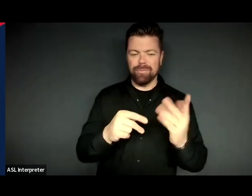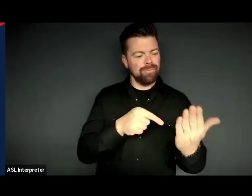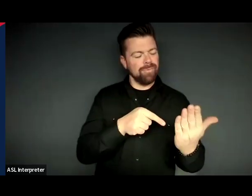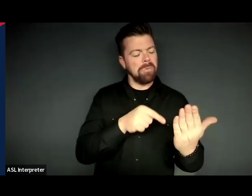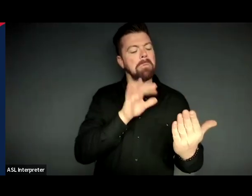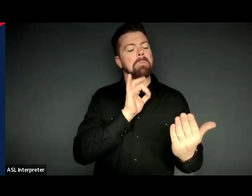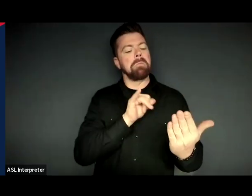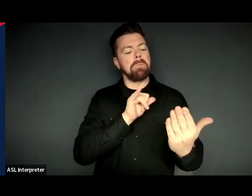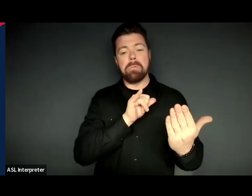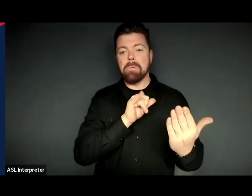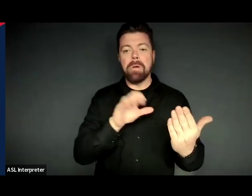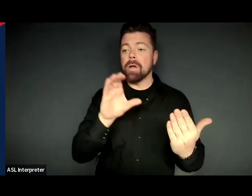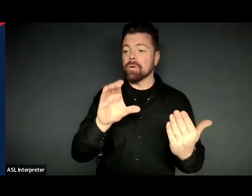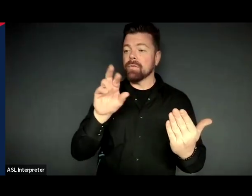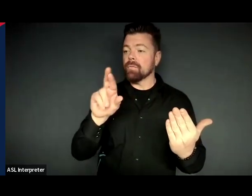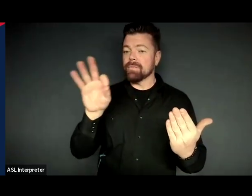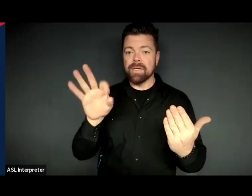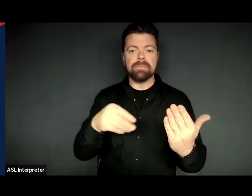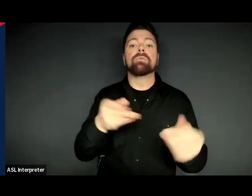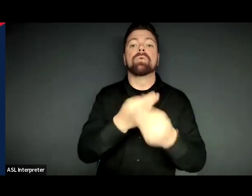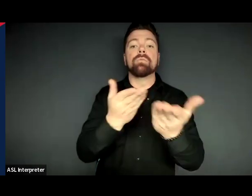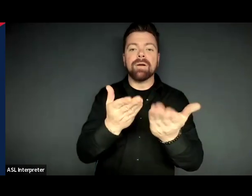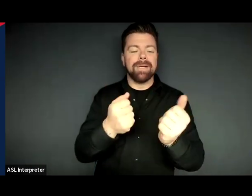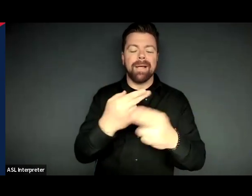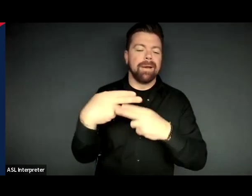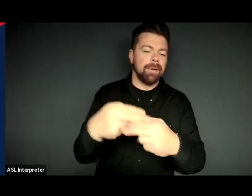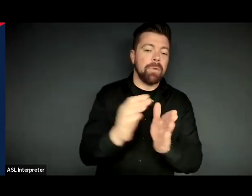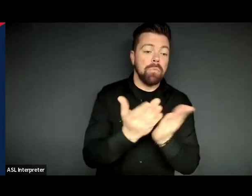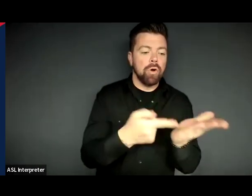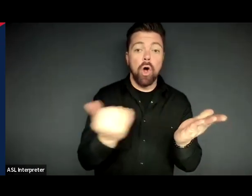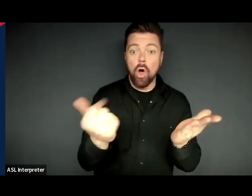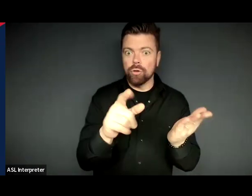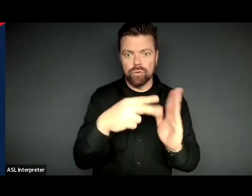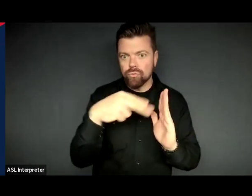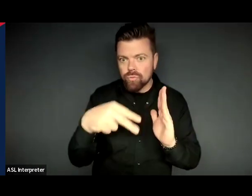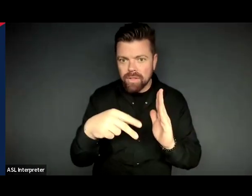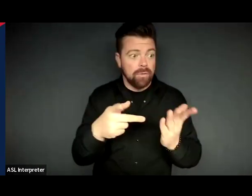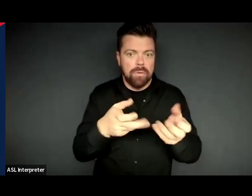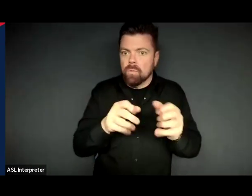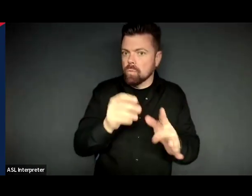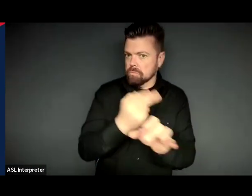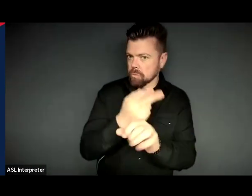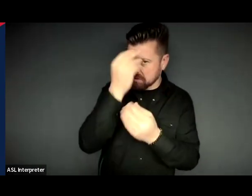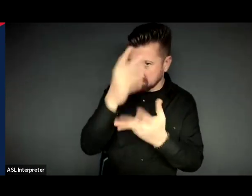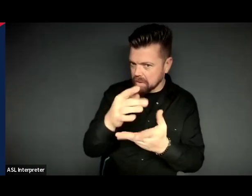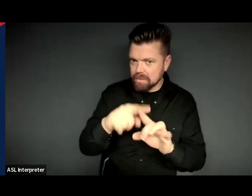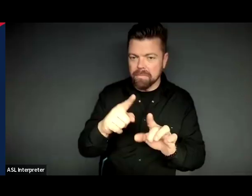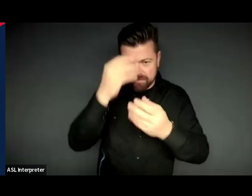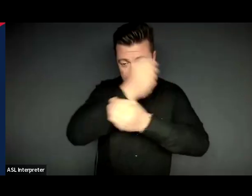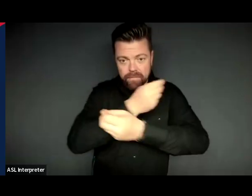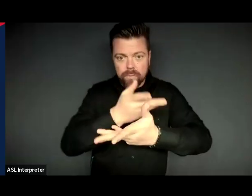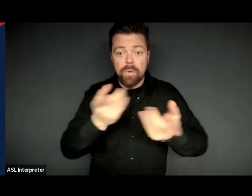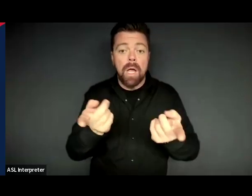Reeve Foundation. I call it the book everyone should read. Nobody ever wants to use the information in it, but it tells you what